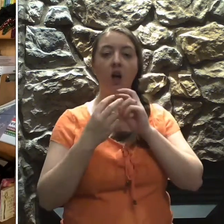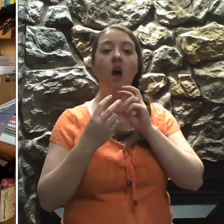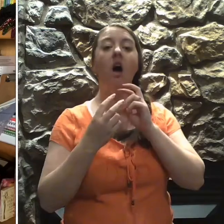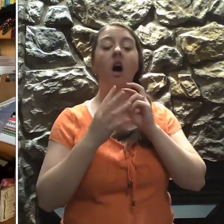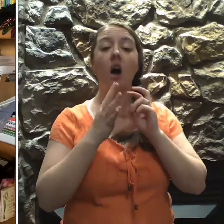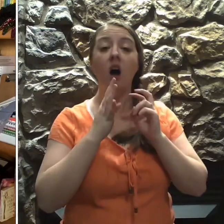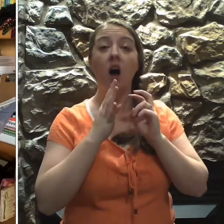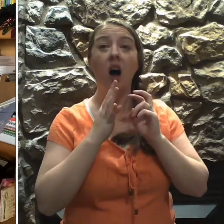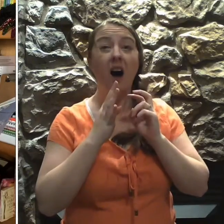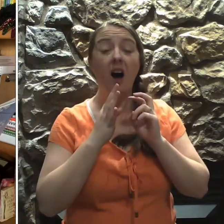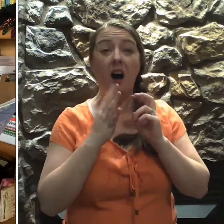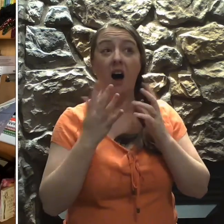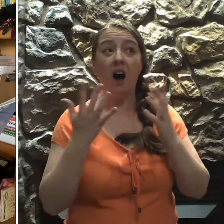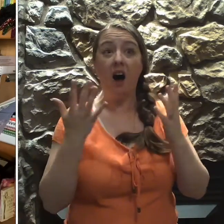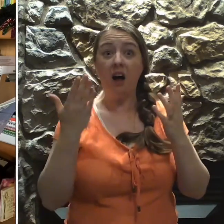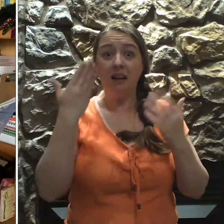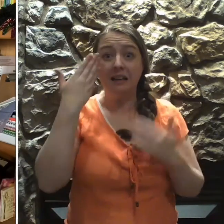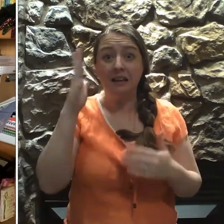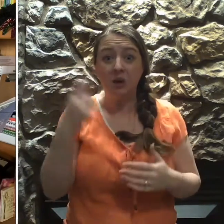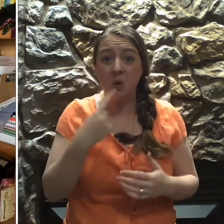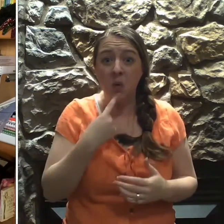couldn't think of anything to say.